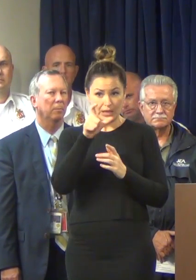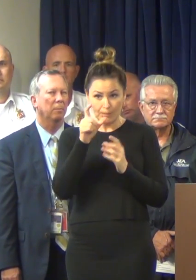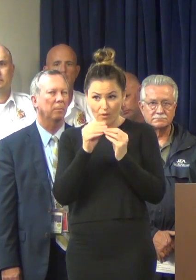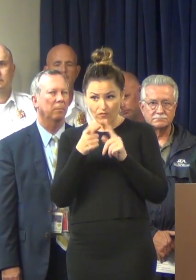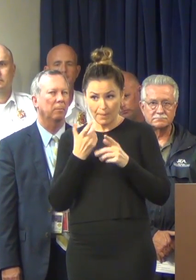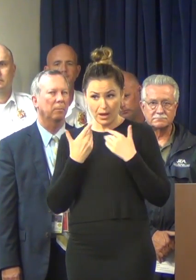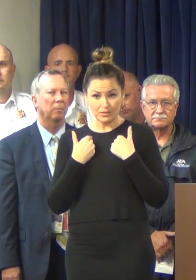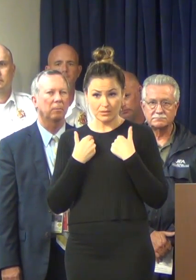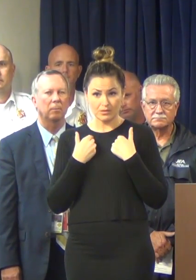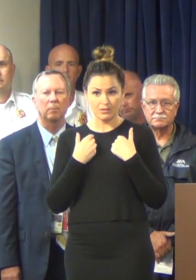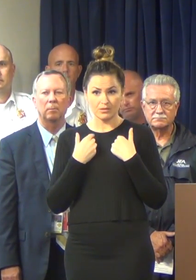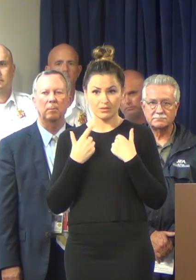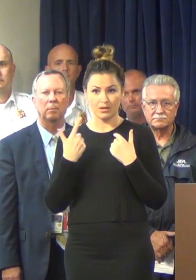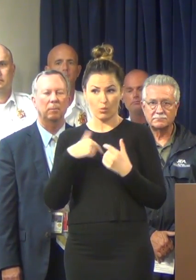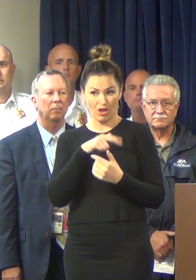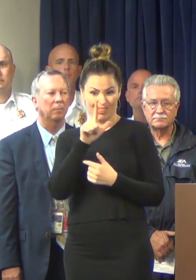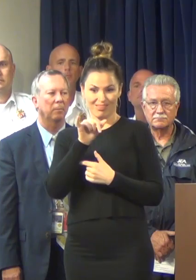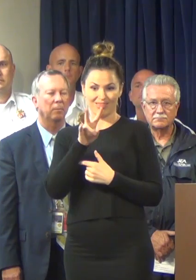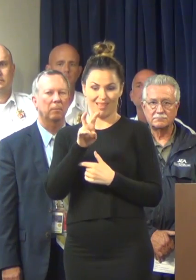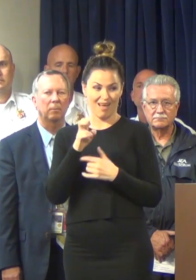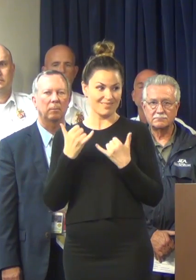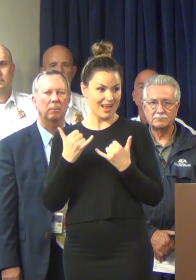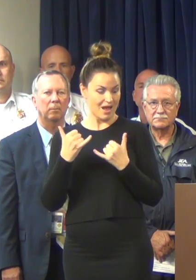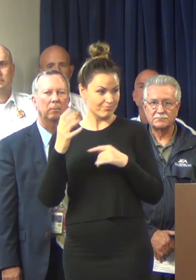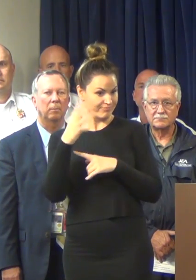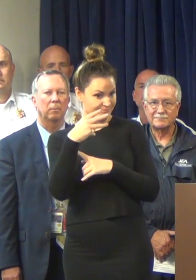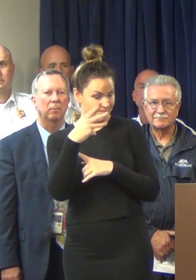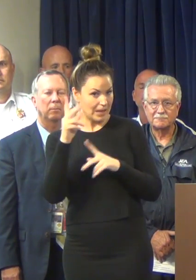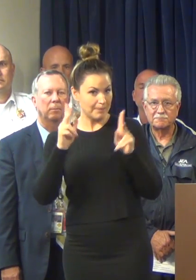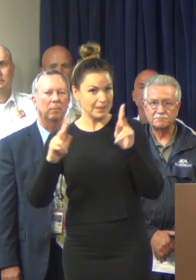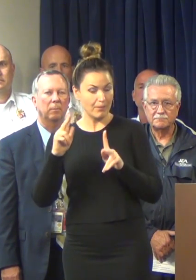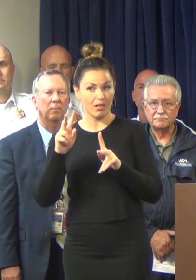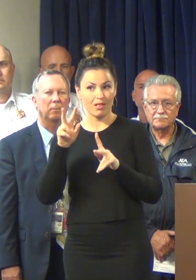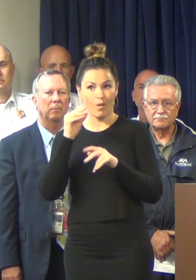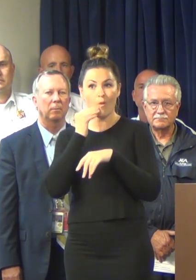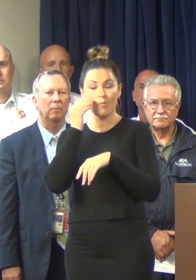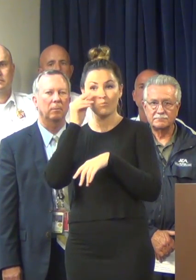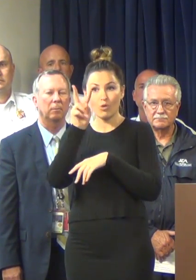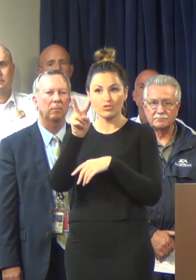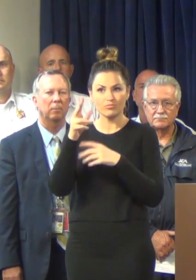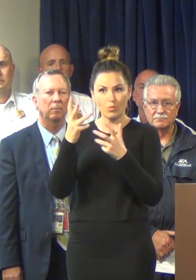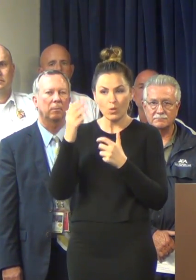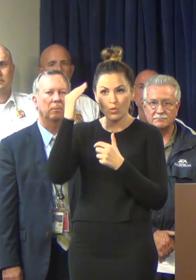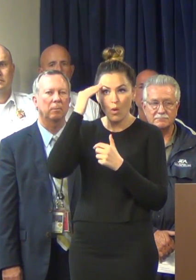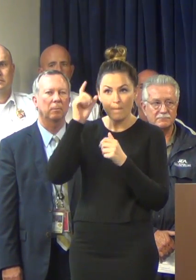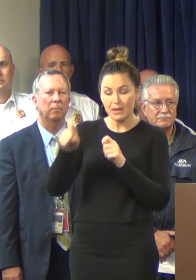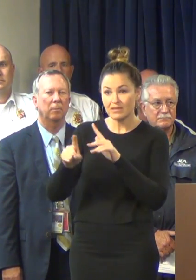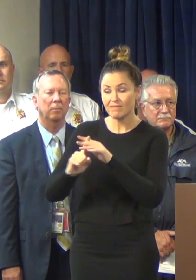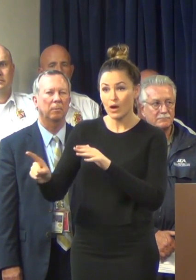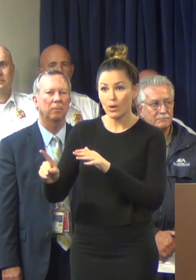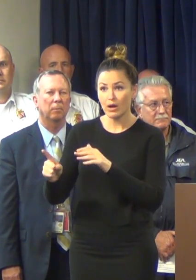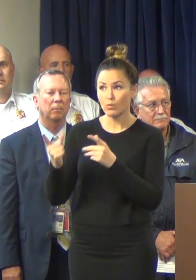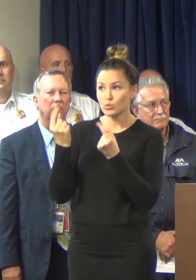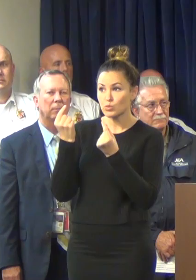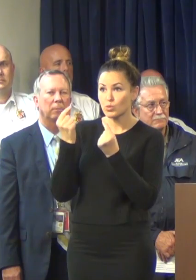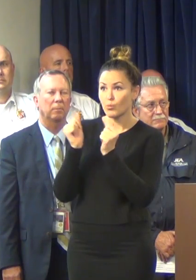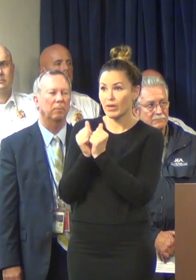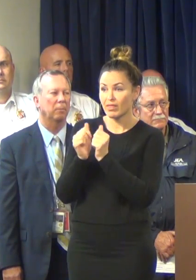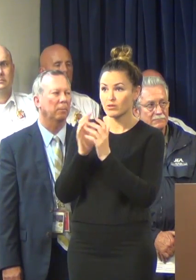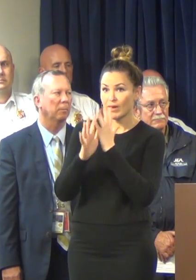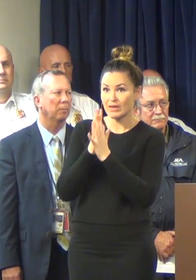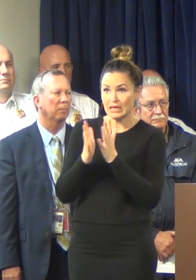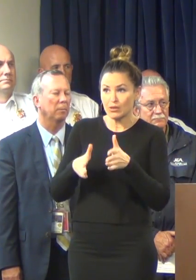from us? Well, we were live on air right now that there were people wondering at this point if they're being told to evacuate, do anything different with the roads